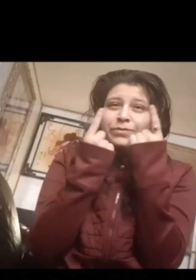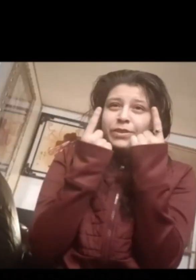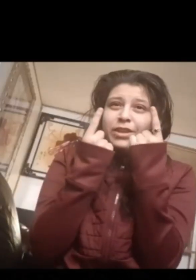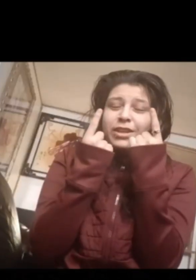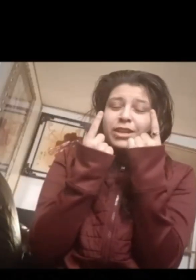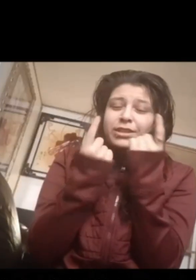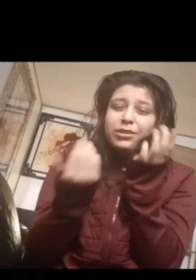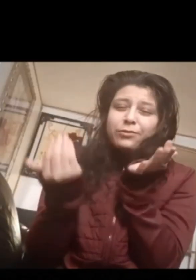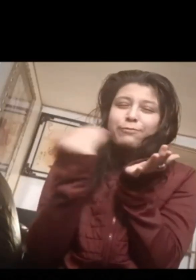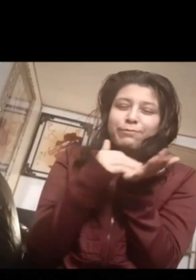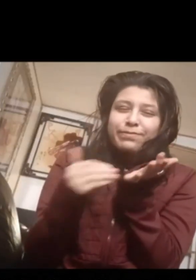And so on.